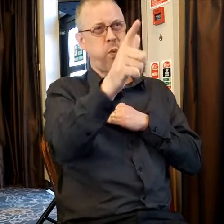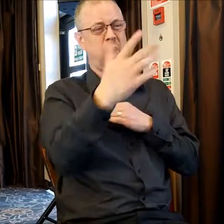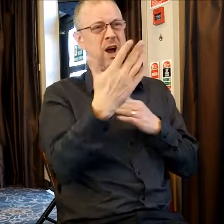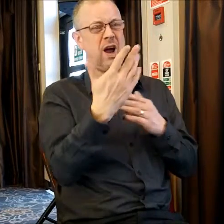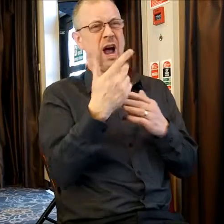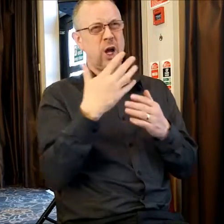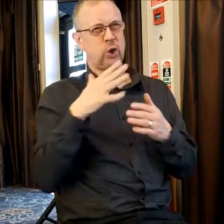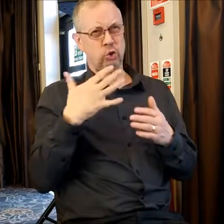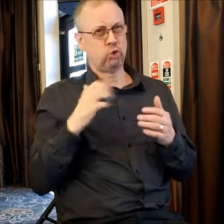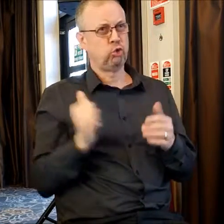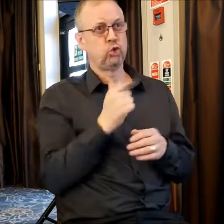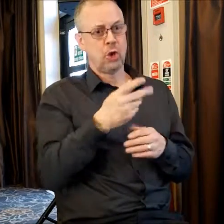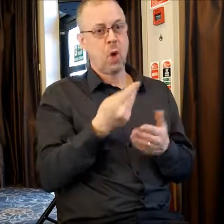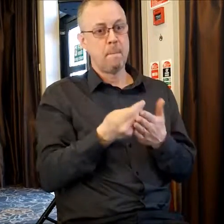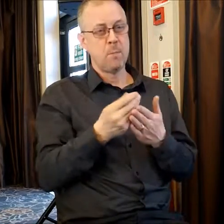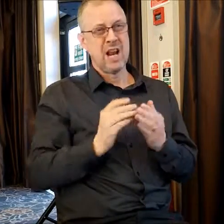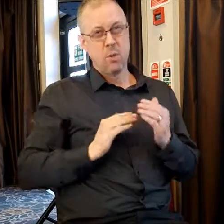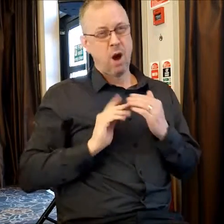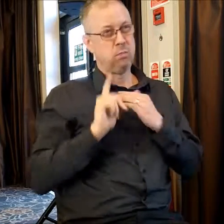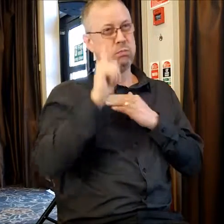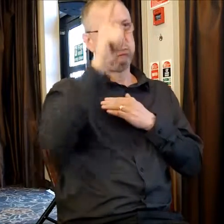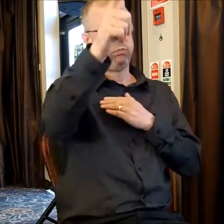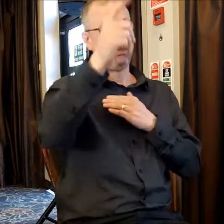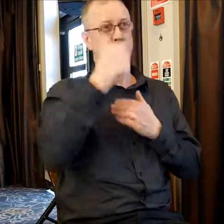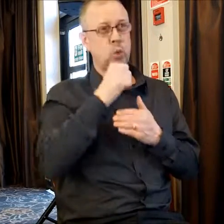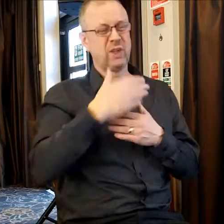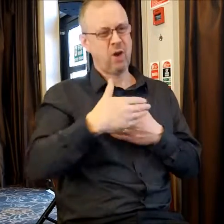a really great quality? So that's something we're working on as well.